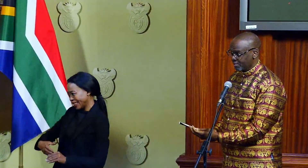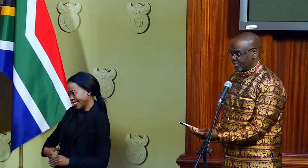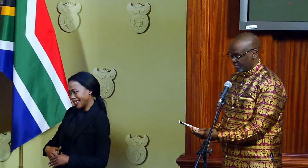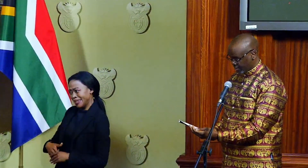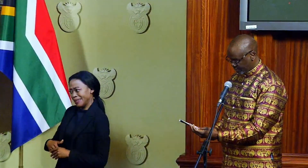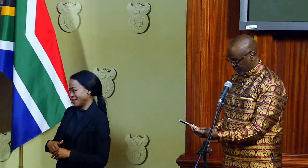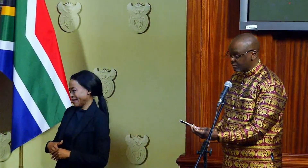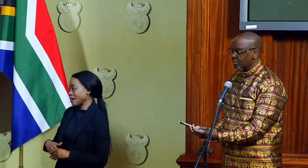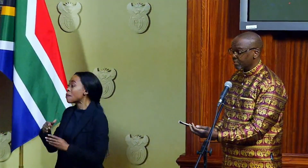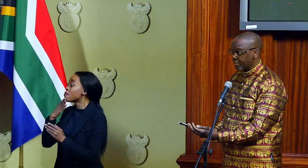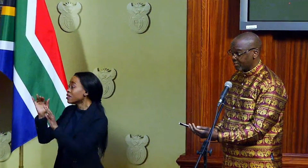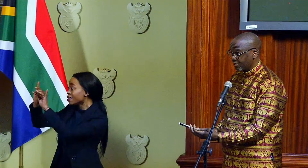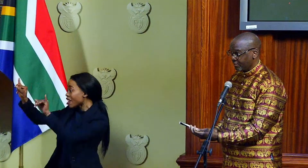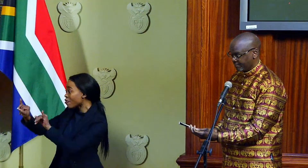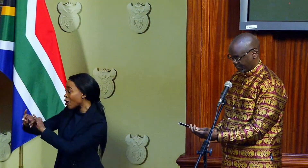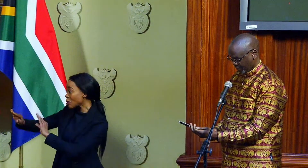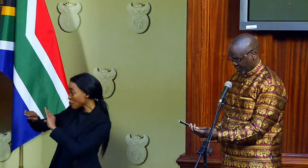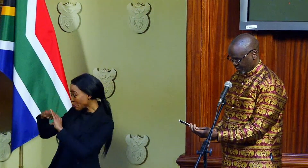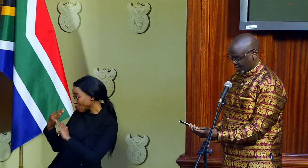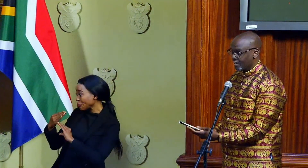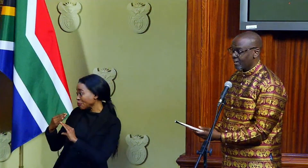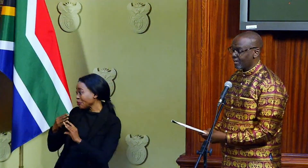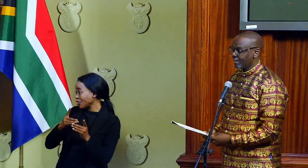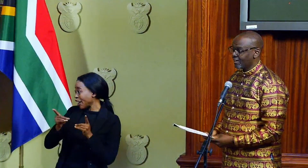You may send your invoice to the DG.